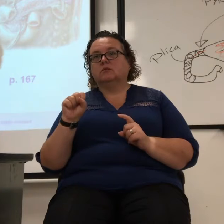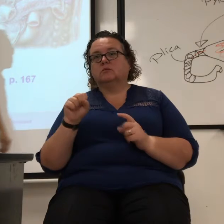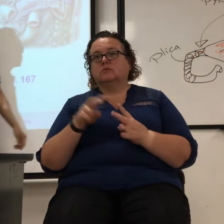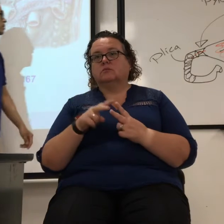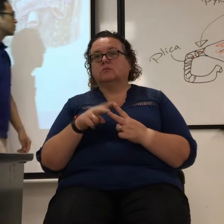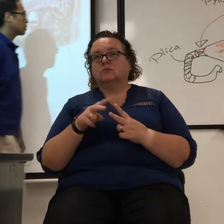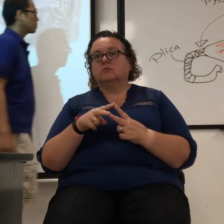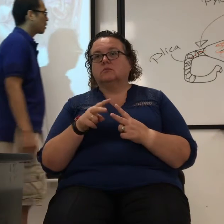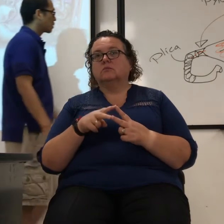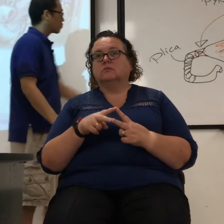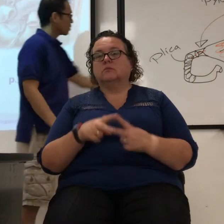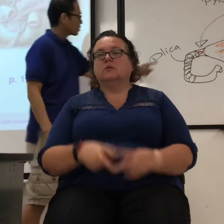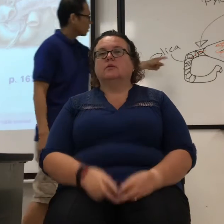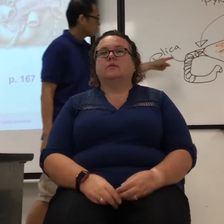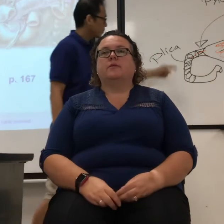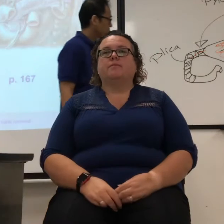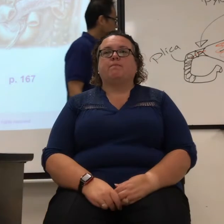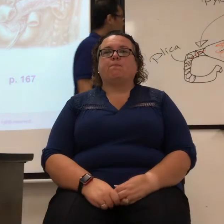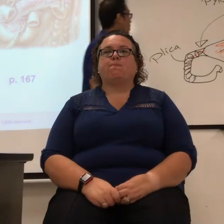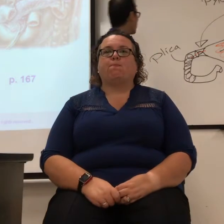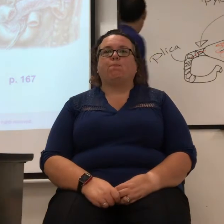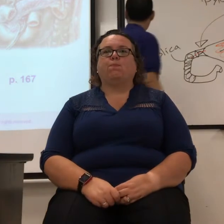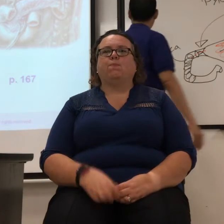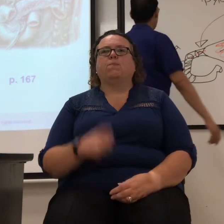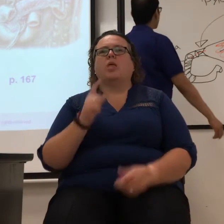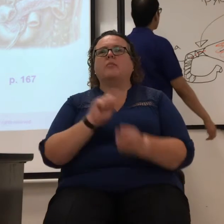Okay. I'm going to draw this a little bigger.